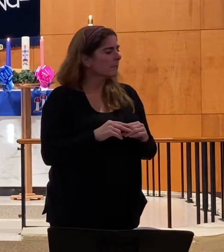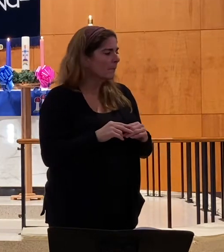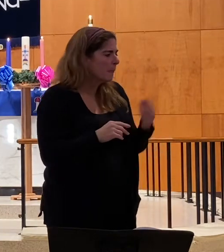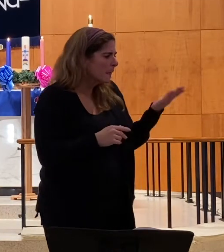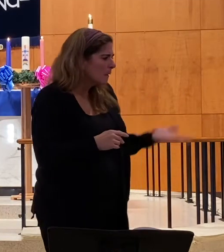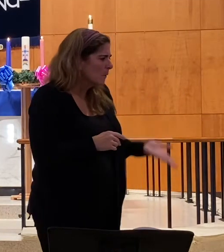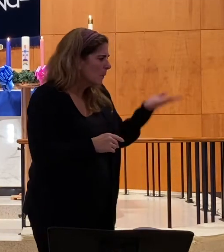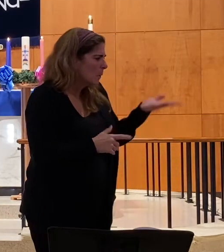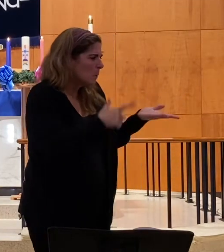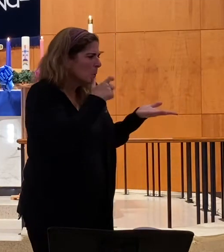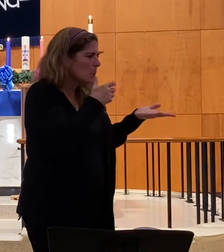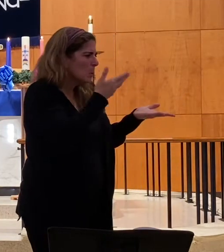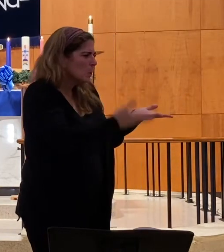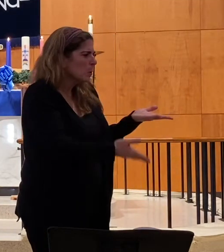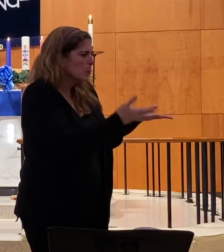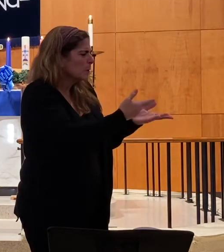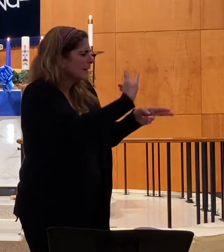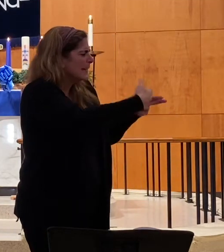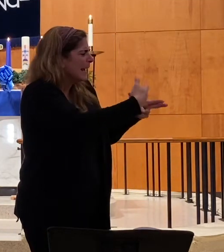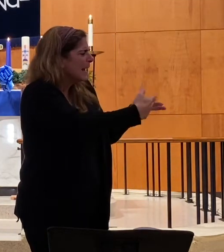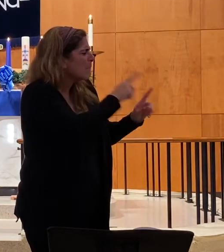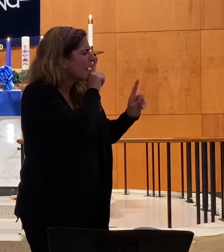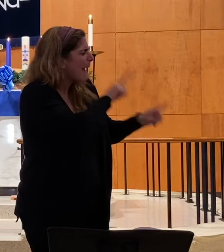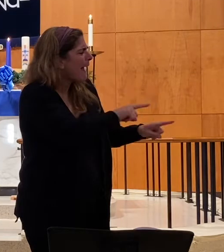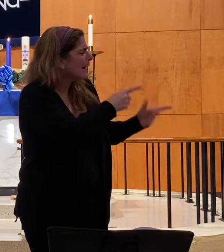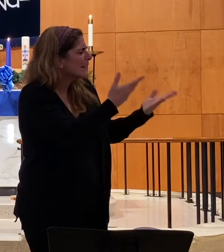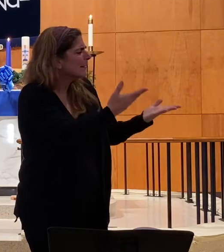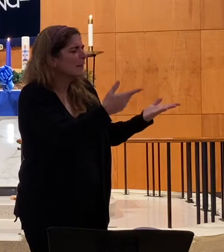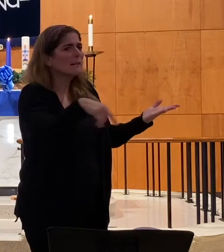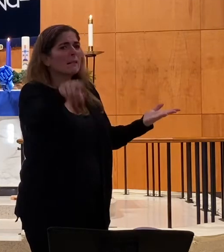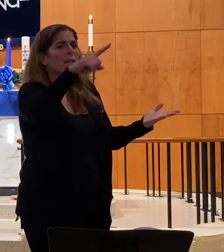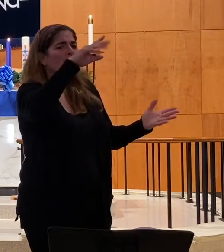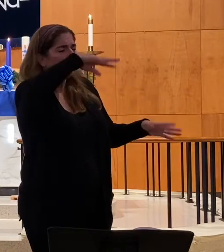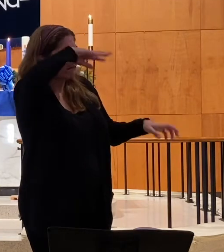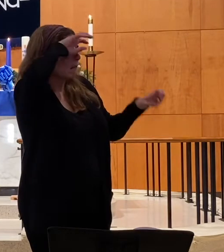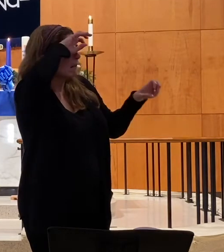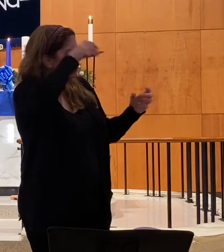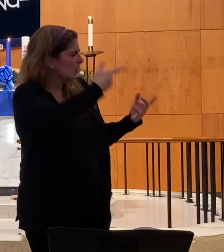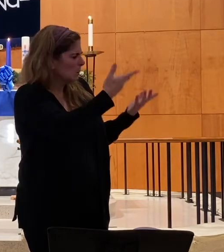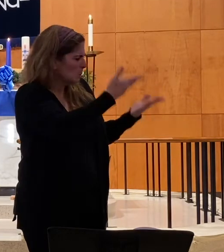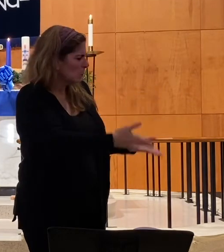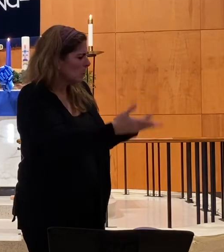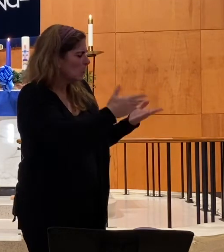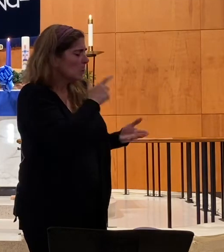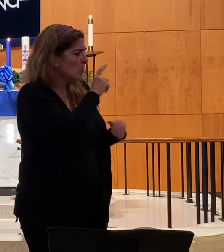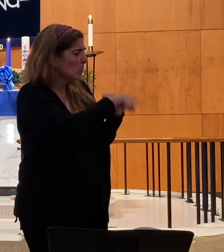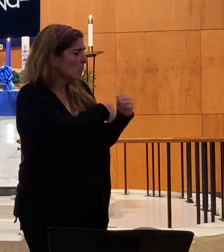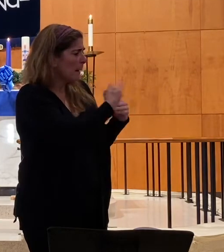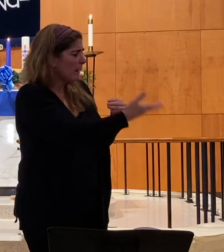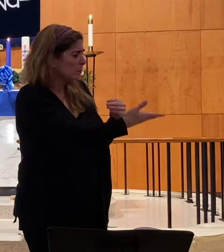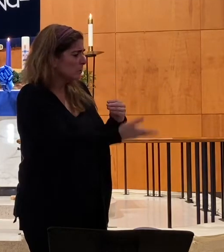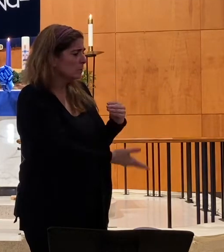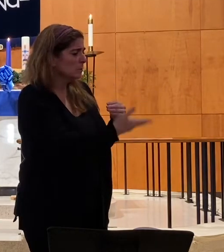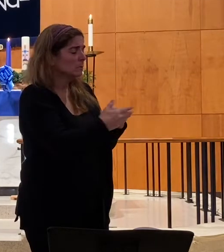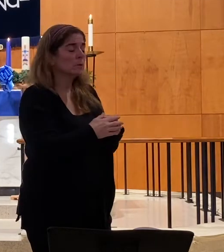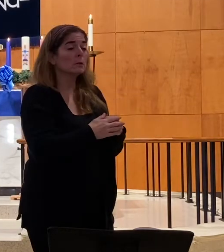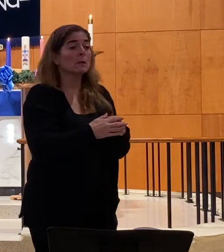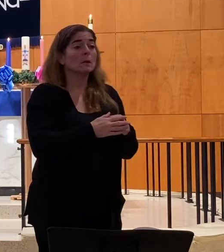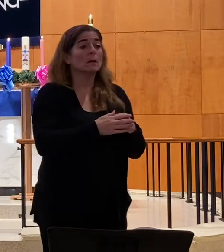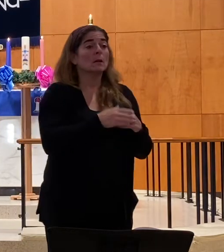"Who are you? Let us have an answer for those who sent us. What do you say about yourself?" He